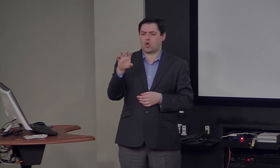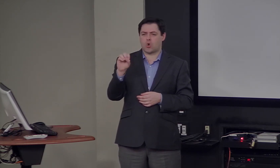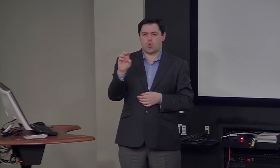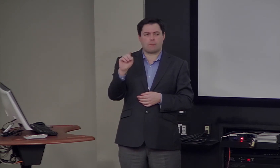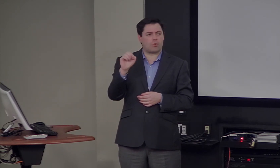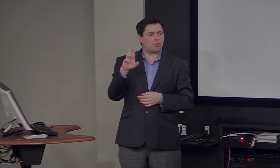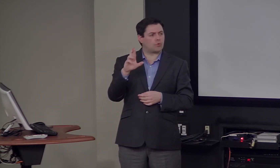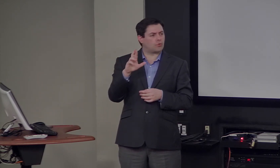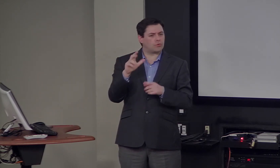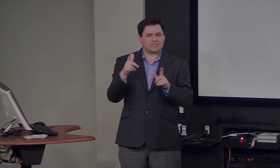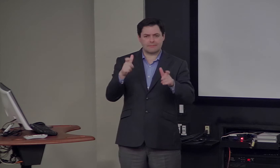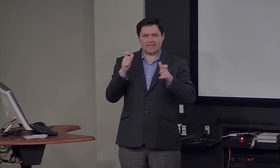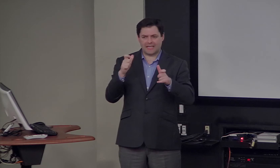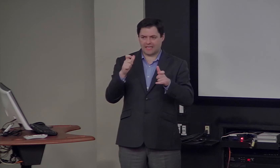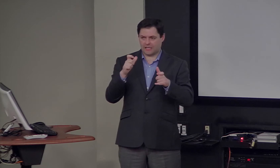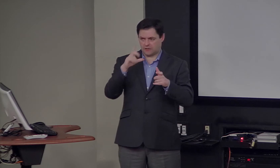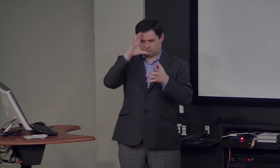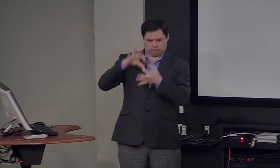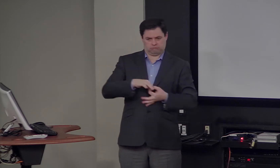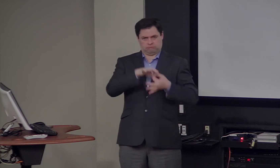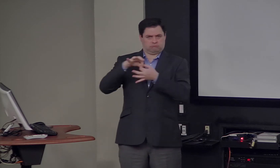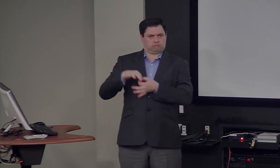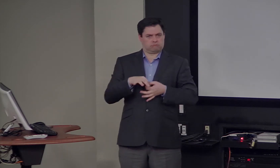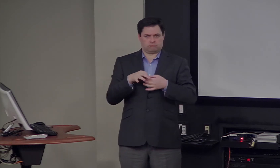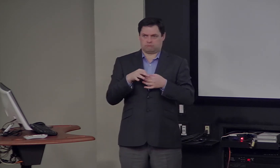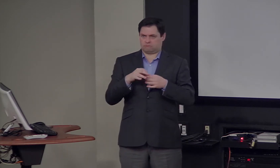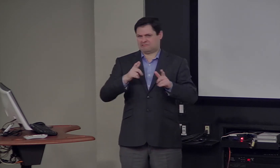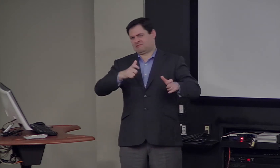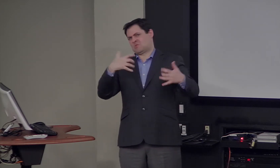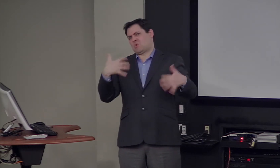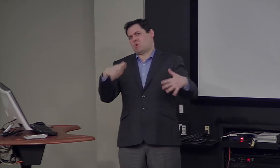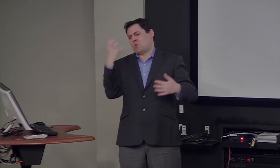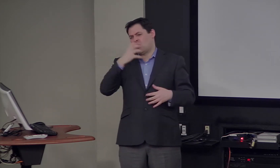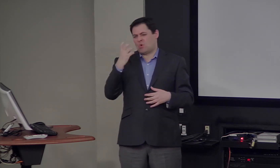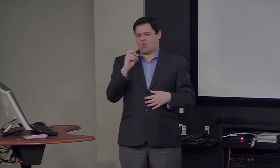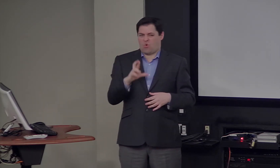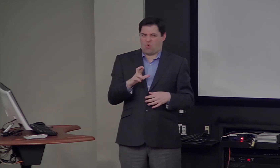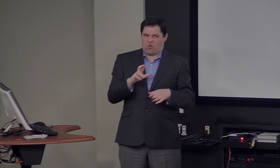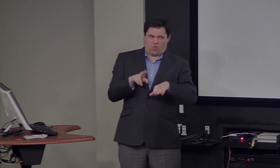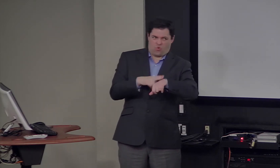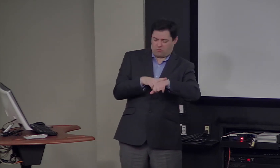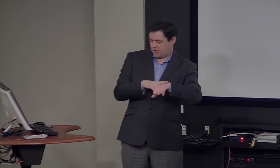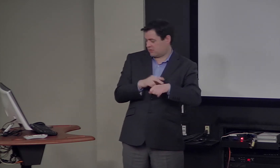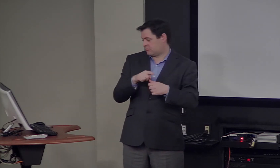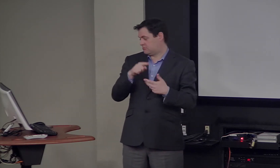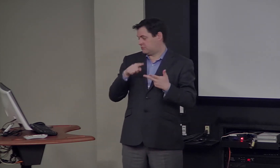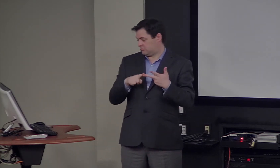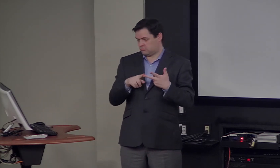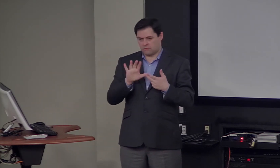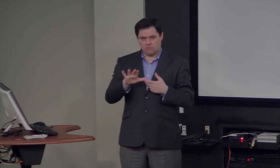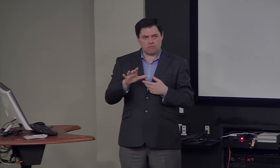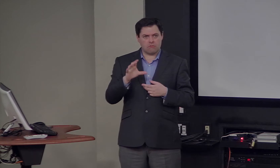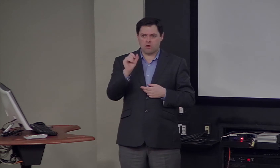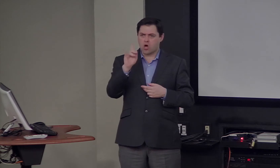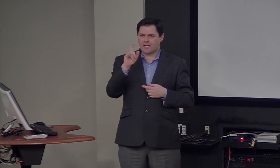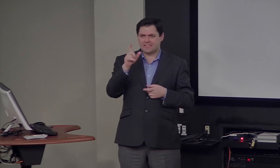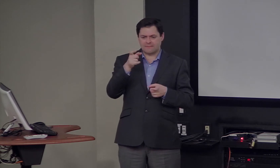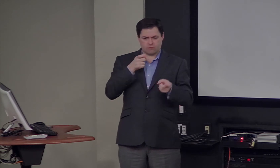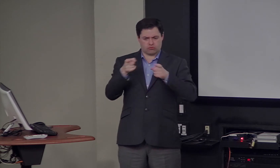here psychomotor speed, person's ability to process things and the speed at which they process things